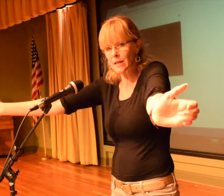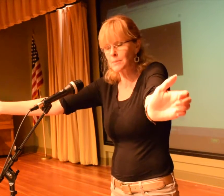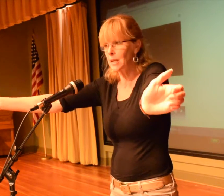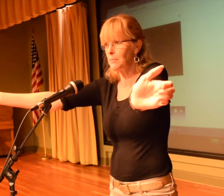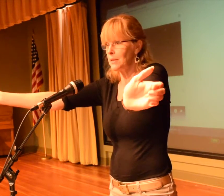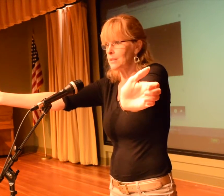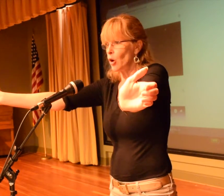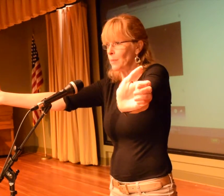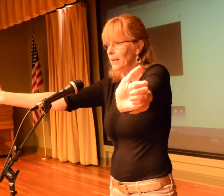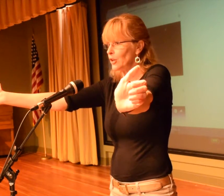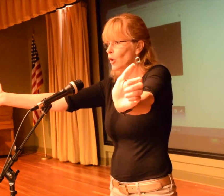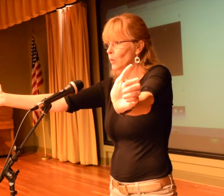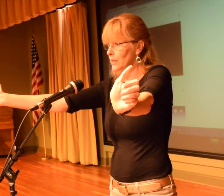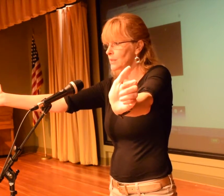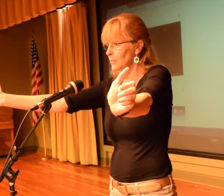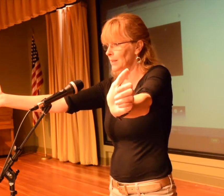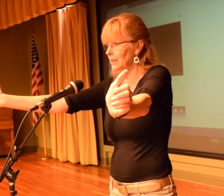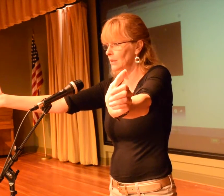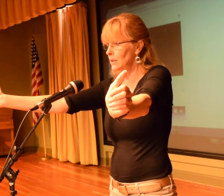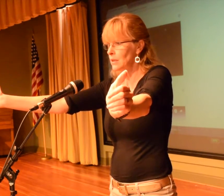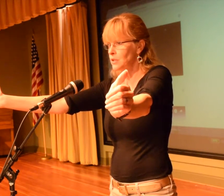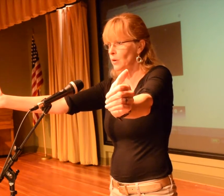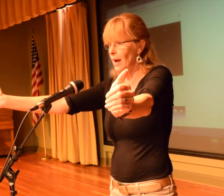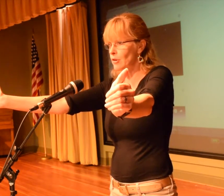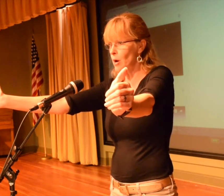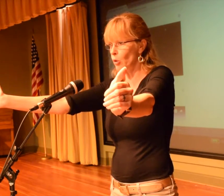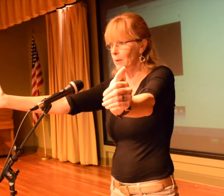thumbs up, it's open like you're holding something. So have them open.